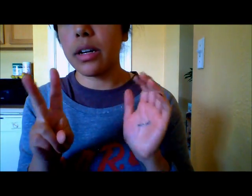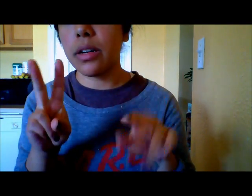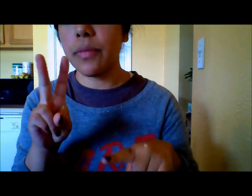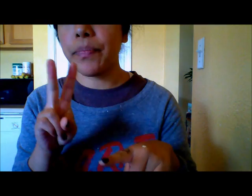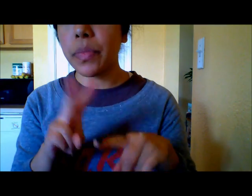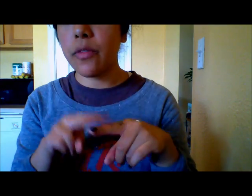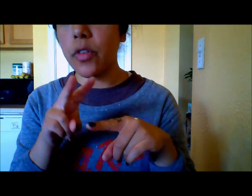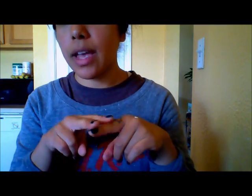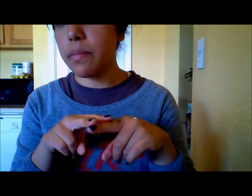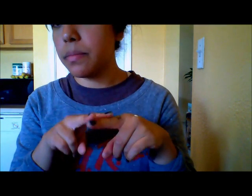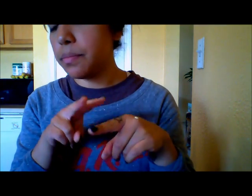our vocab.